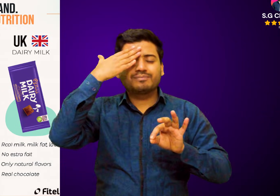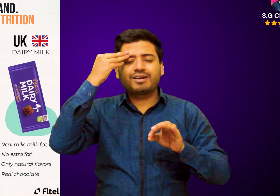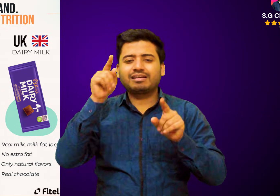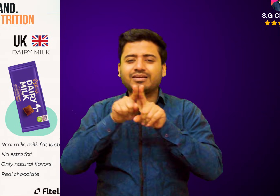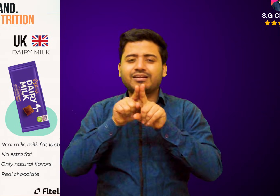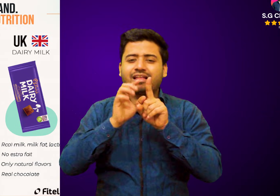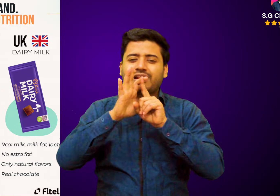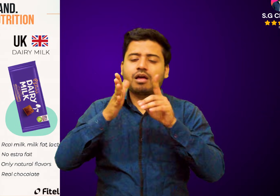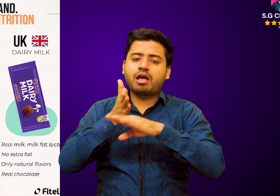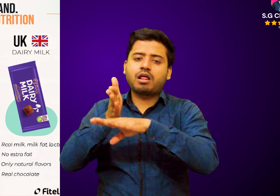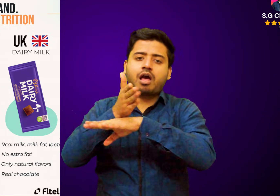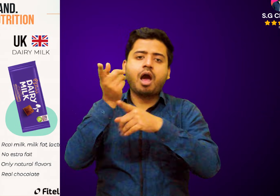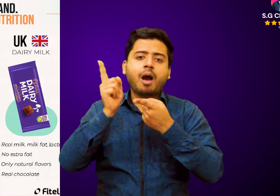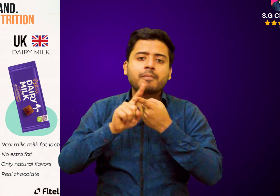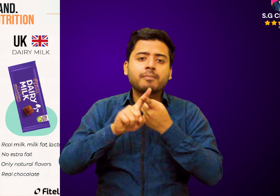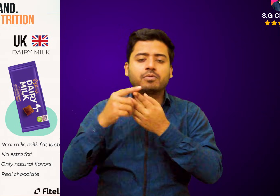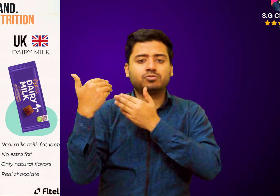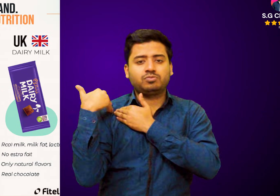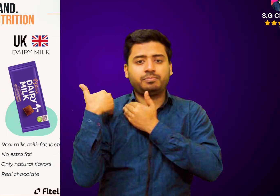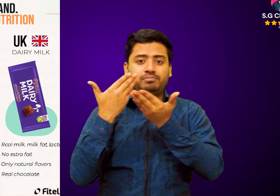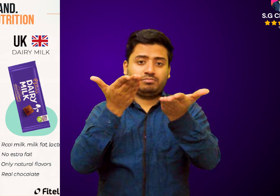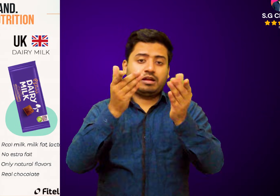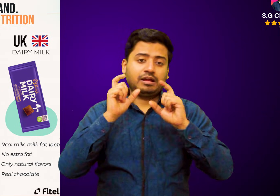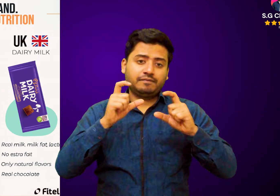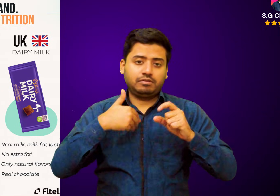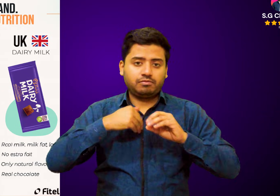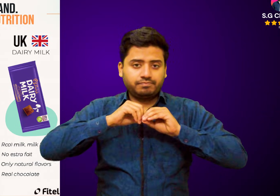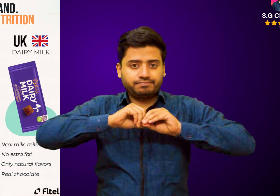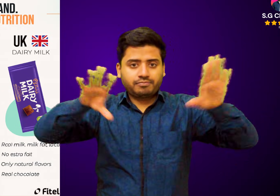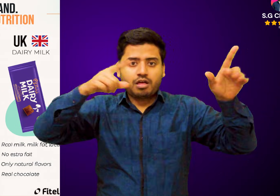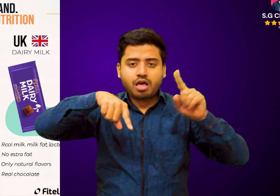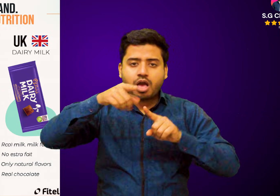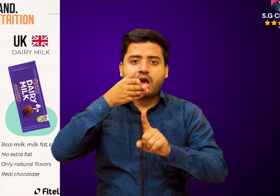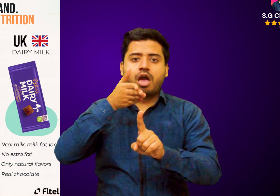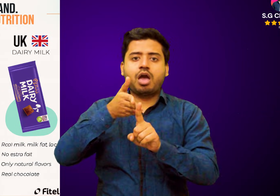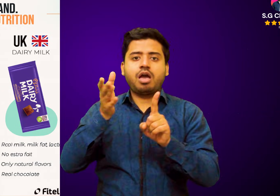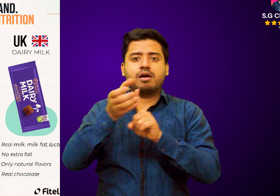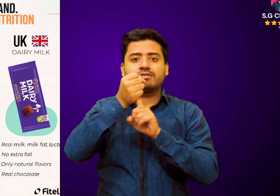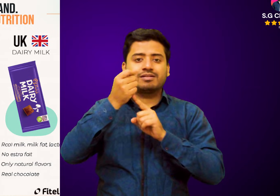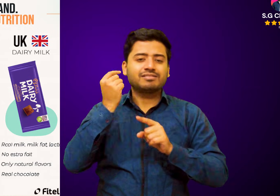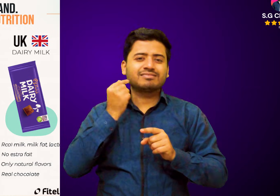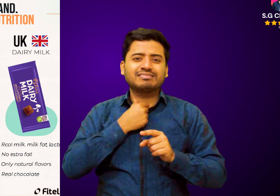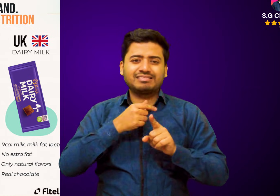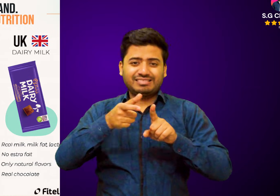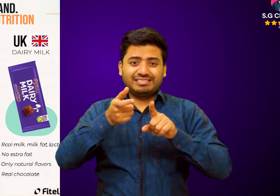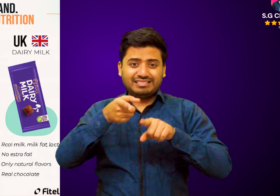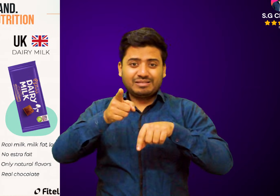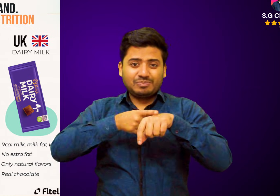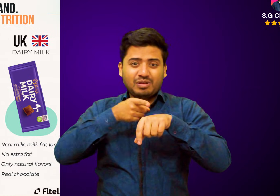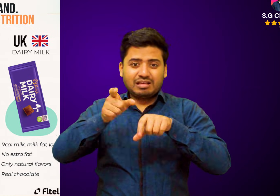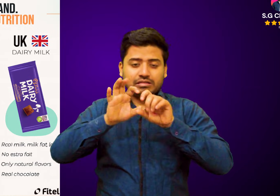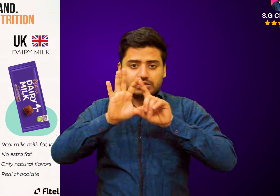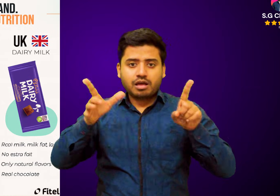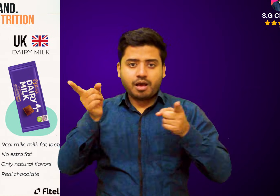cause the mixture to seize and spoil. Sugar, standard sweetener used in almost all commercial and homemade